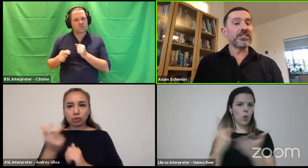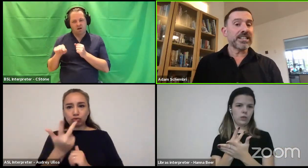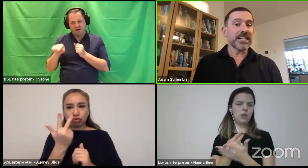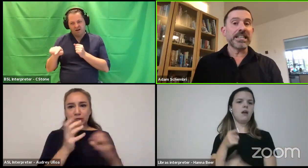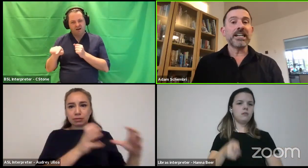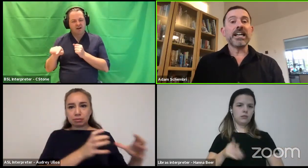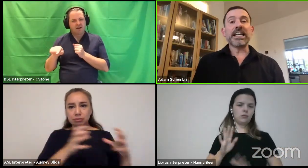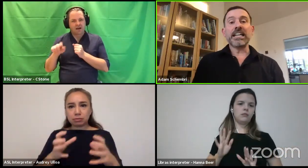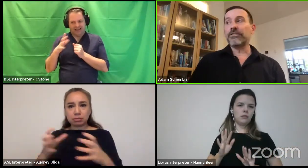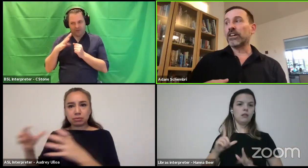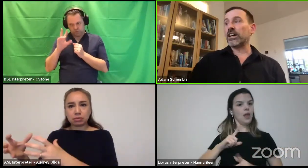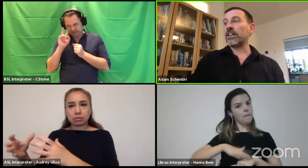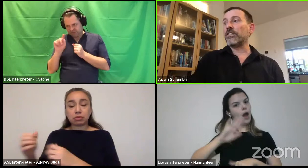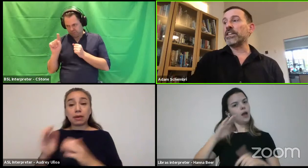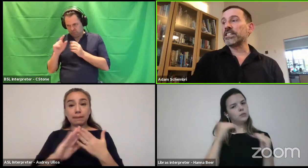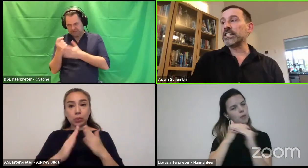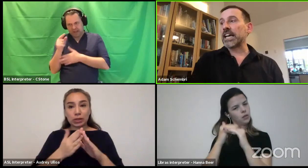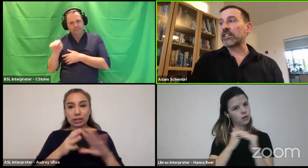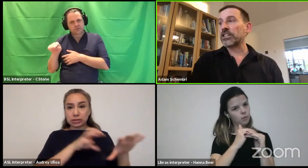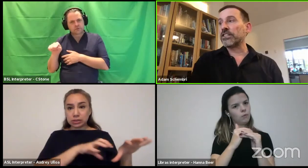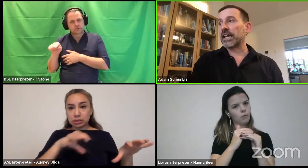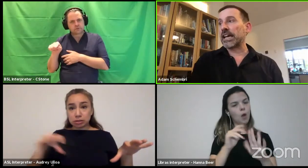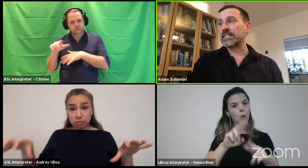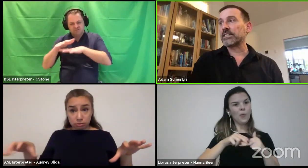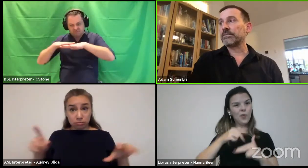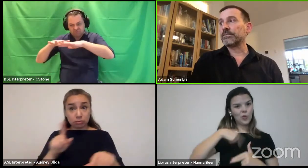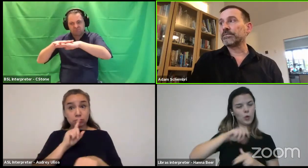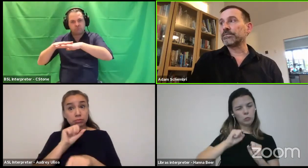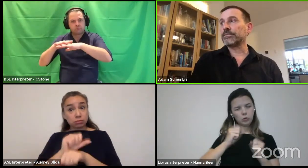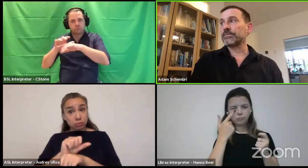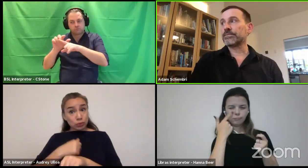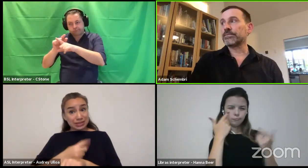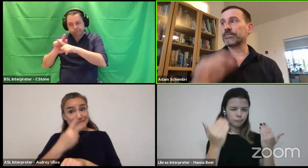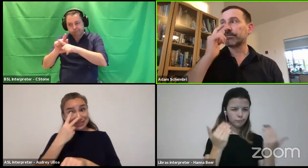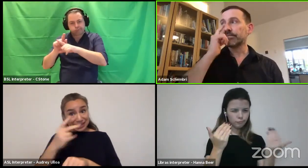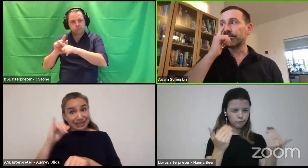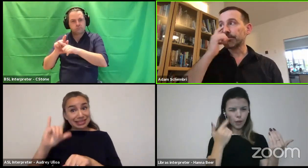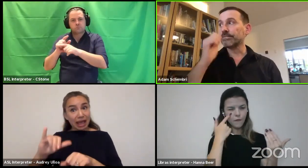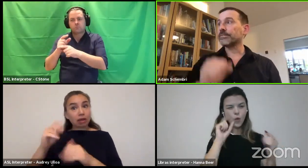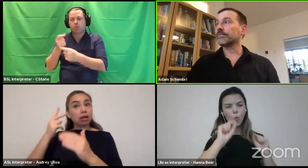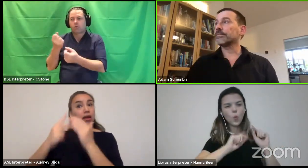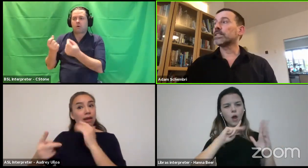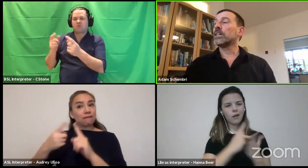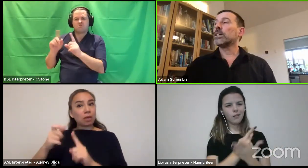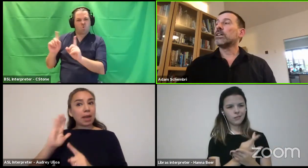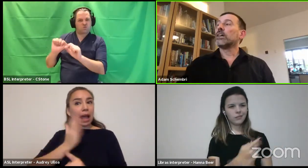to see if this is actually the case.